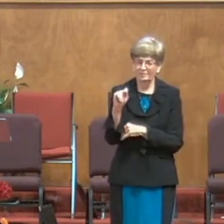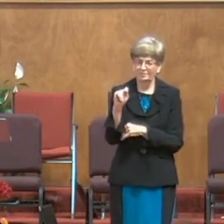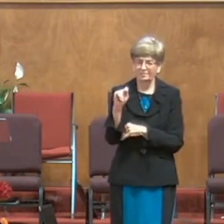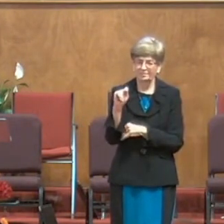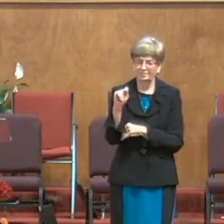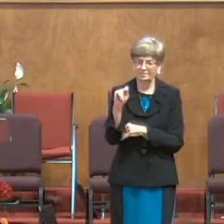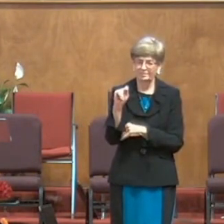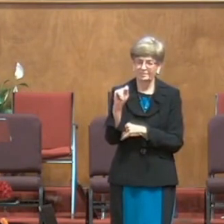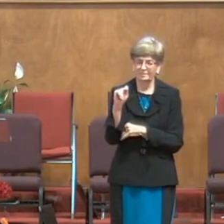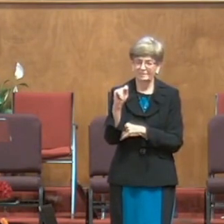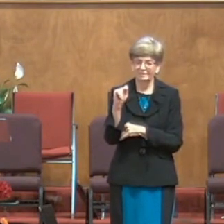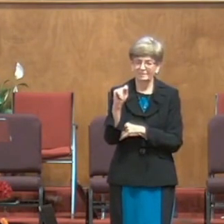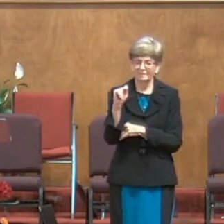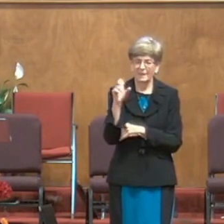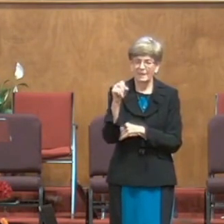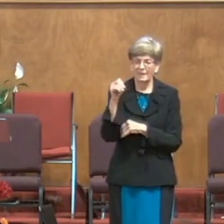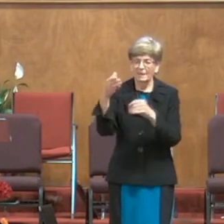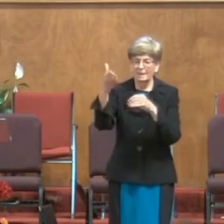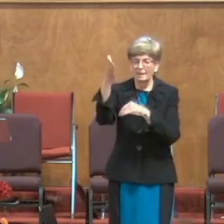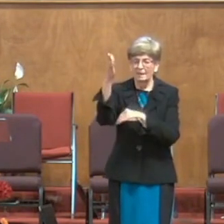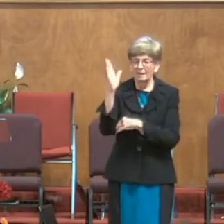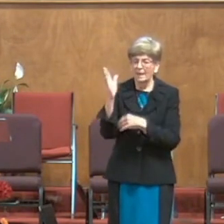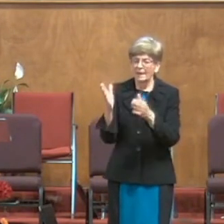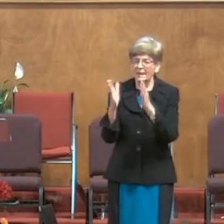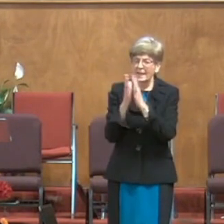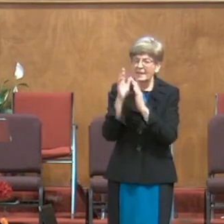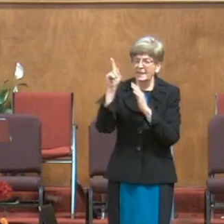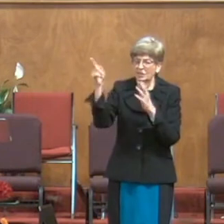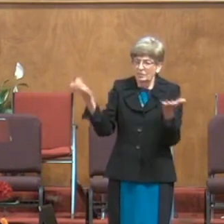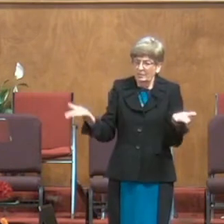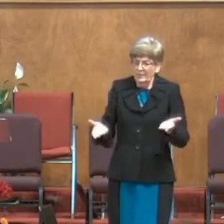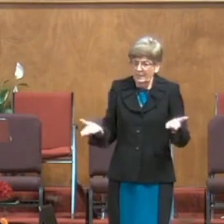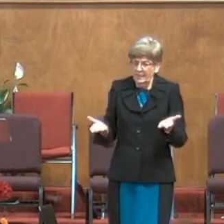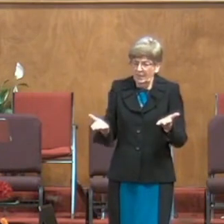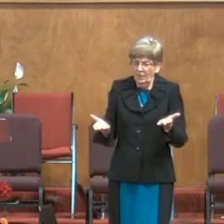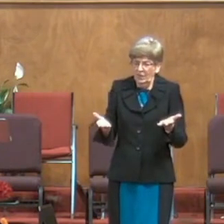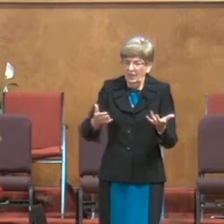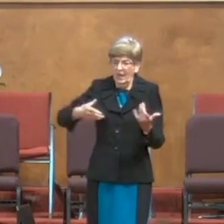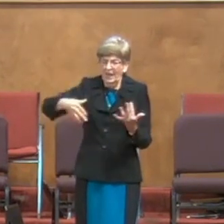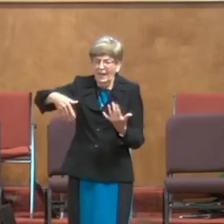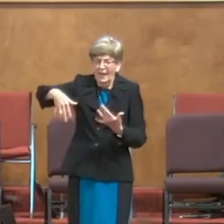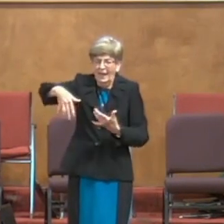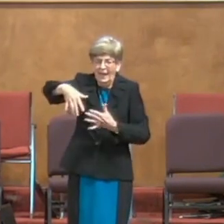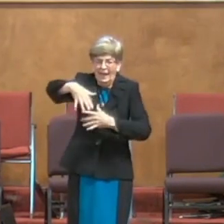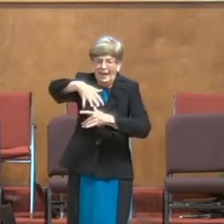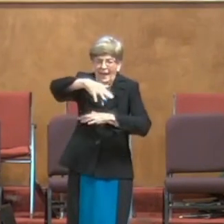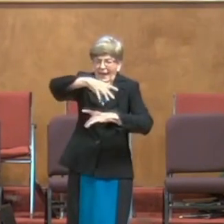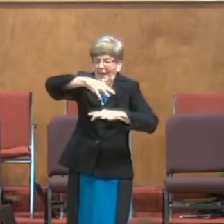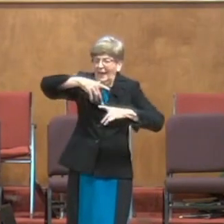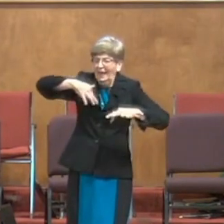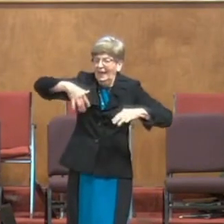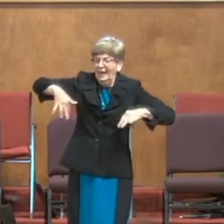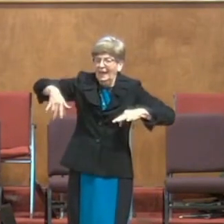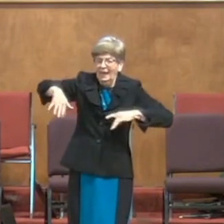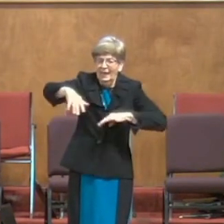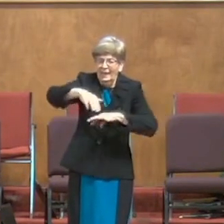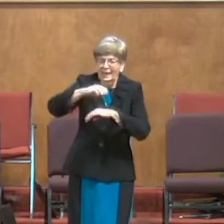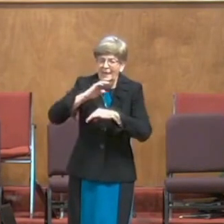So God, I simply ask that you would be with us. You would help us to direct our questions to